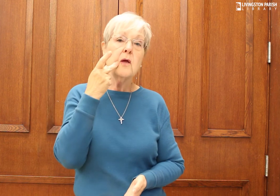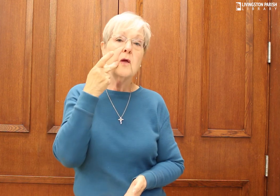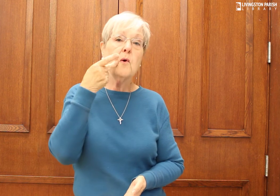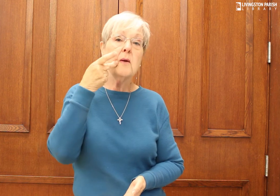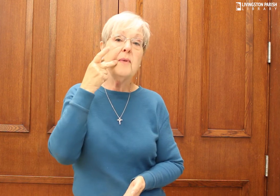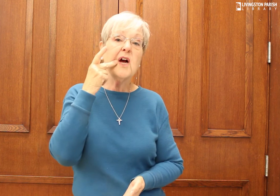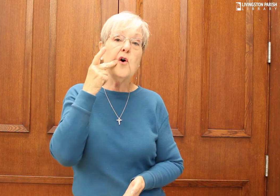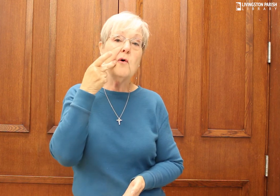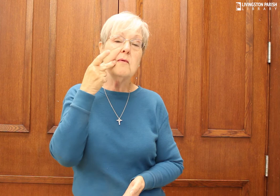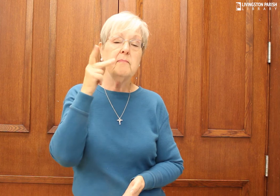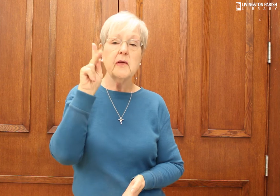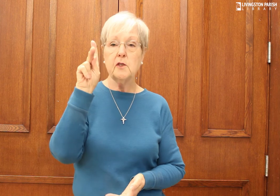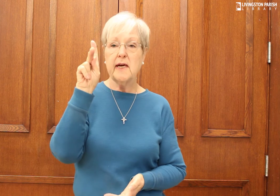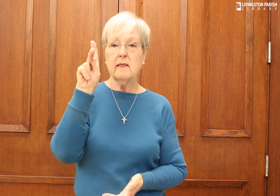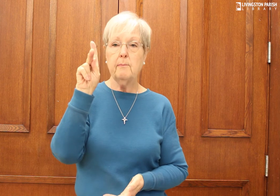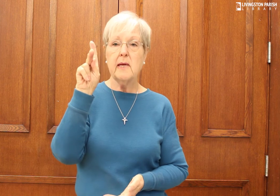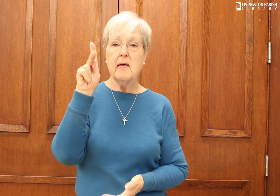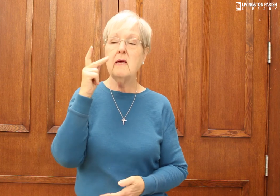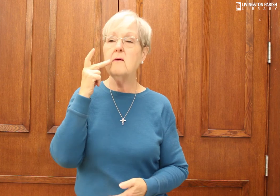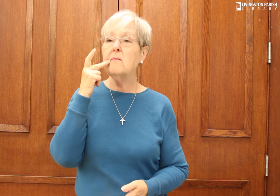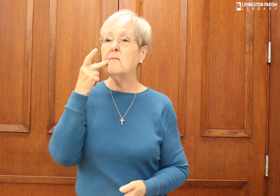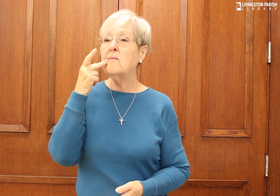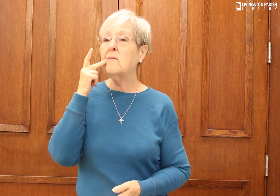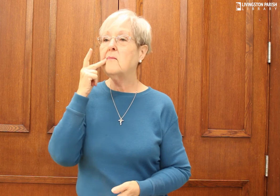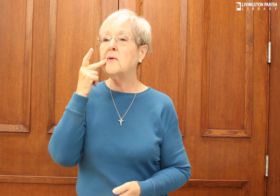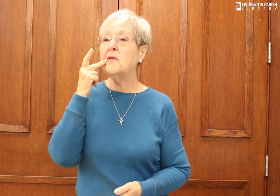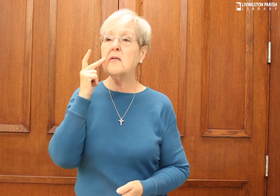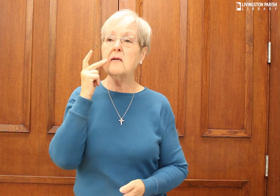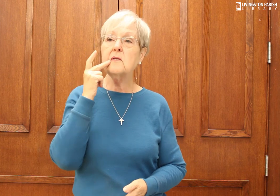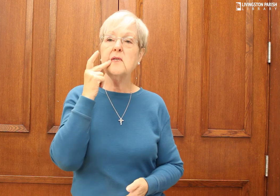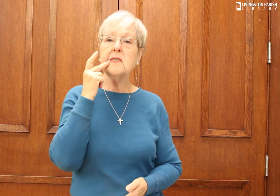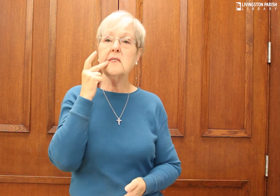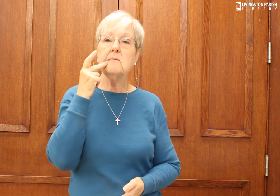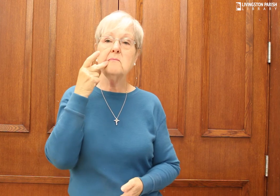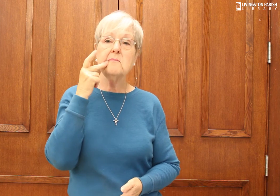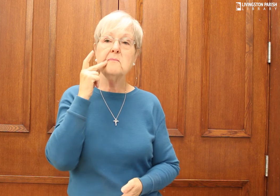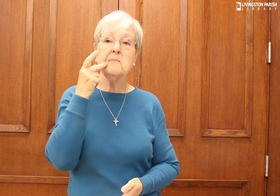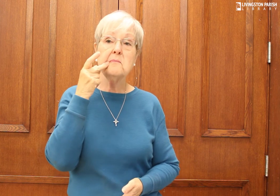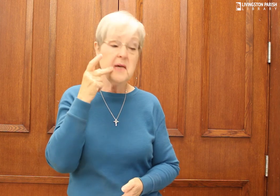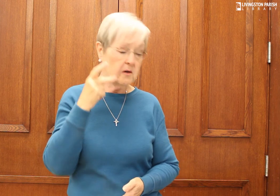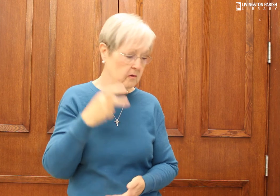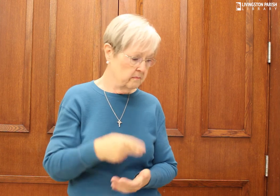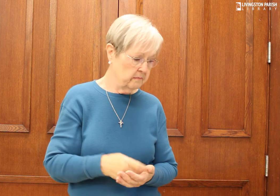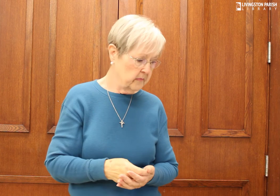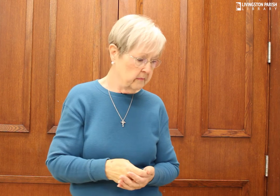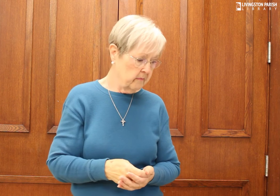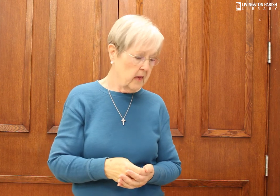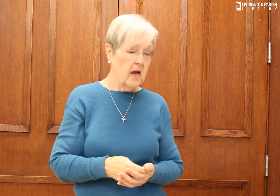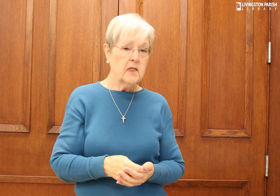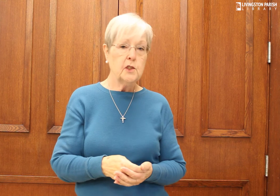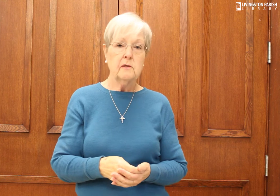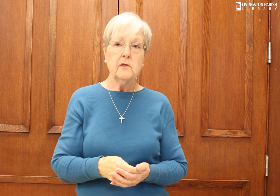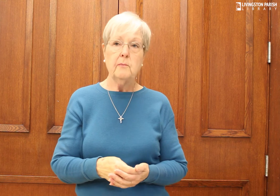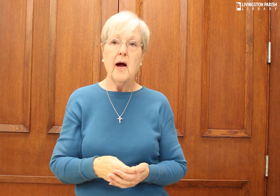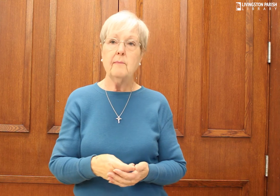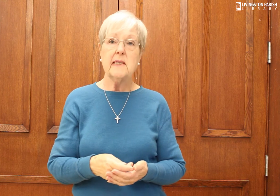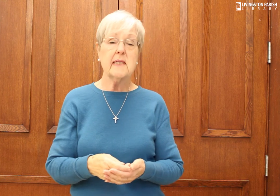You want a pickle? You take the pea and just kind of twist it. Pickle. You might be